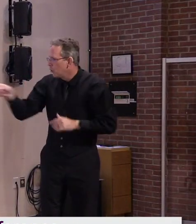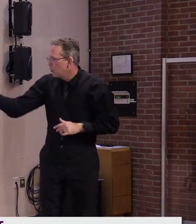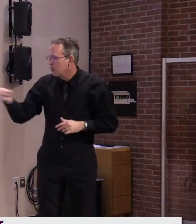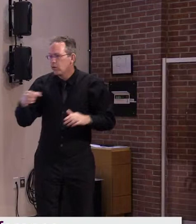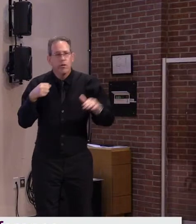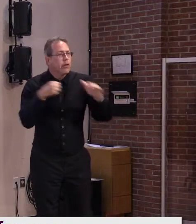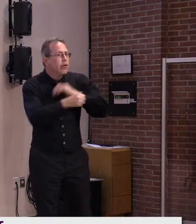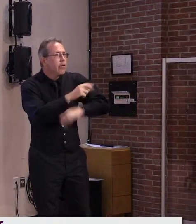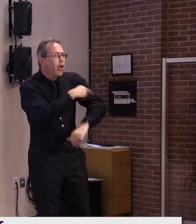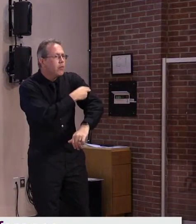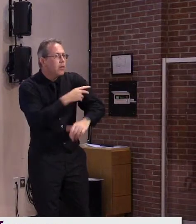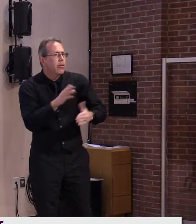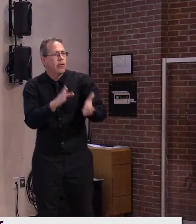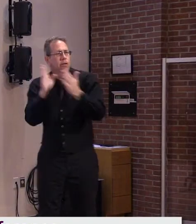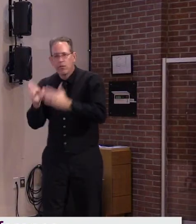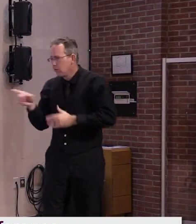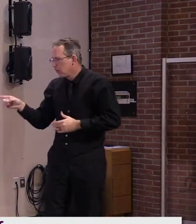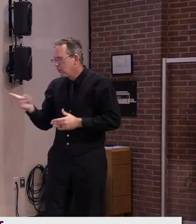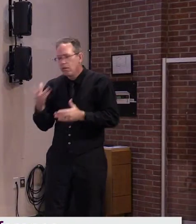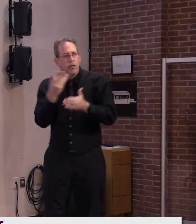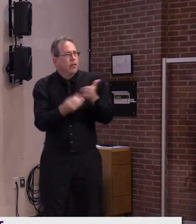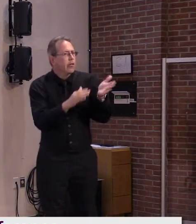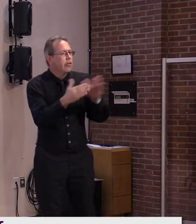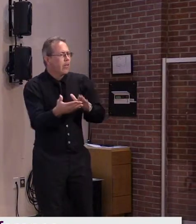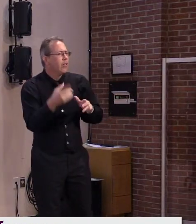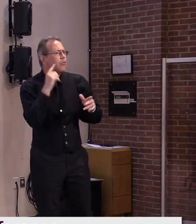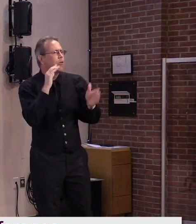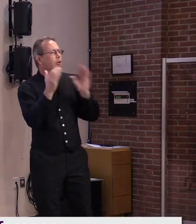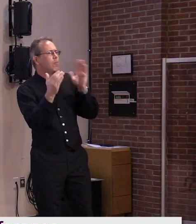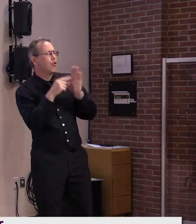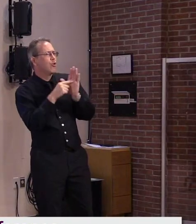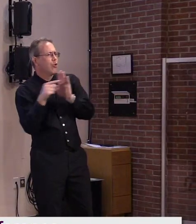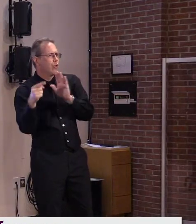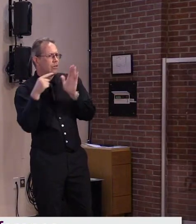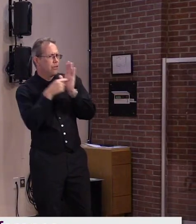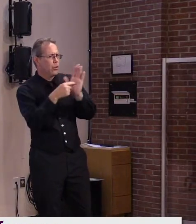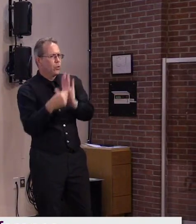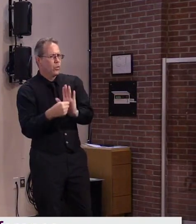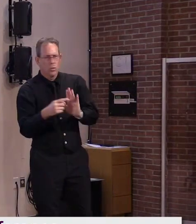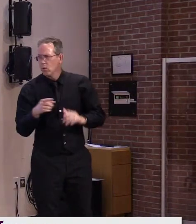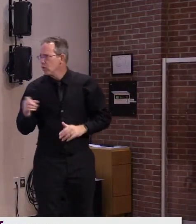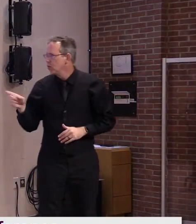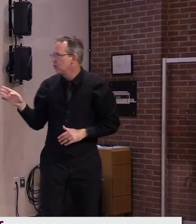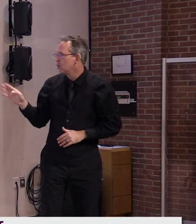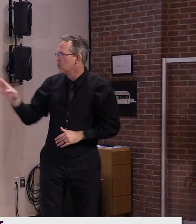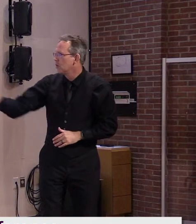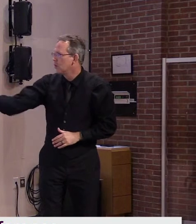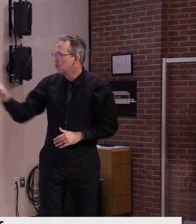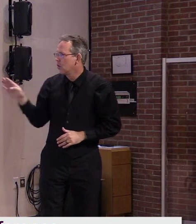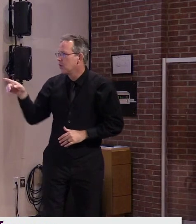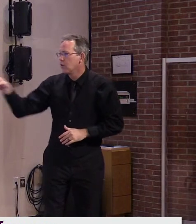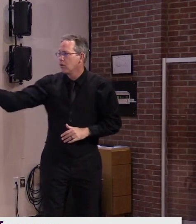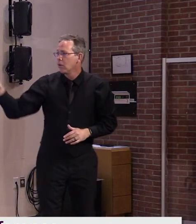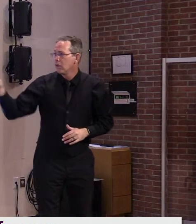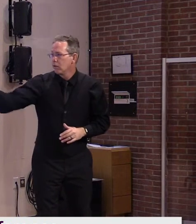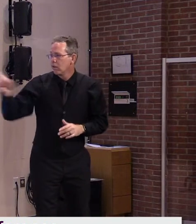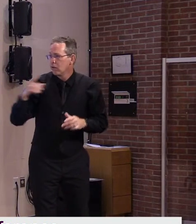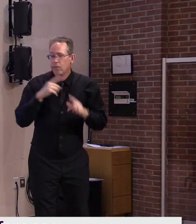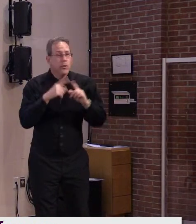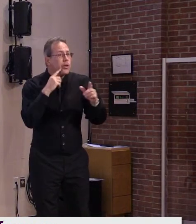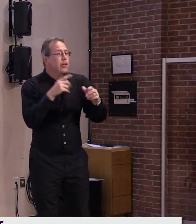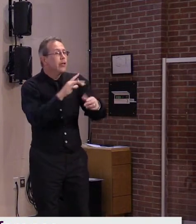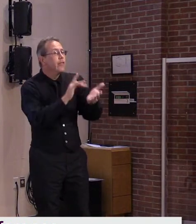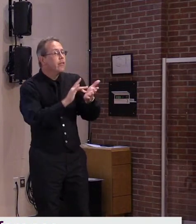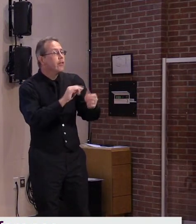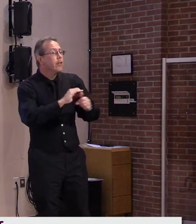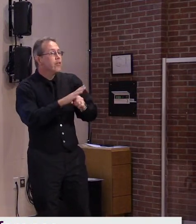cases, hospitalizations, and deaths. And again, we've shown this in the past, but it is looking at the states that are the most vaccinated, the states that are